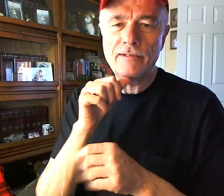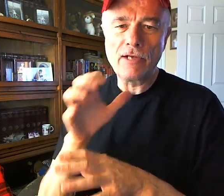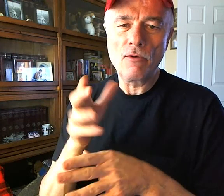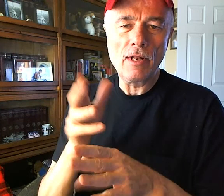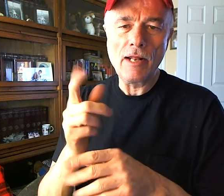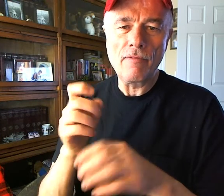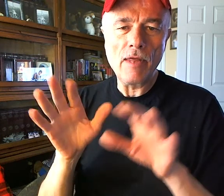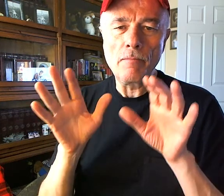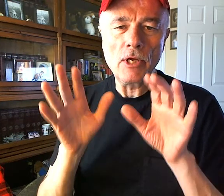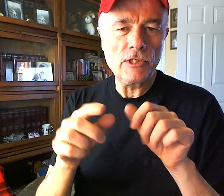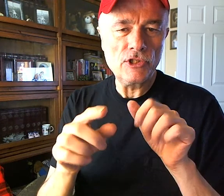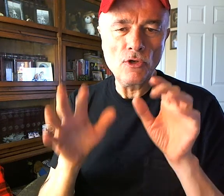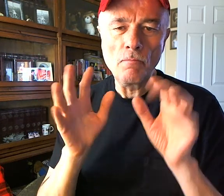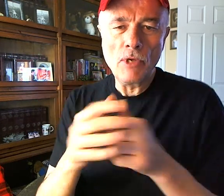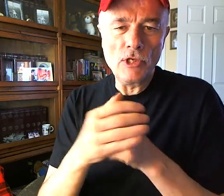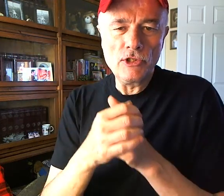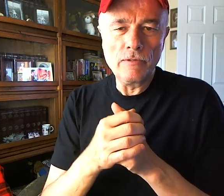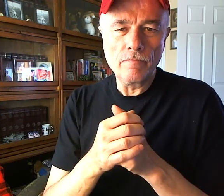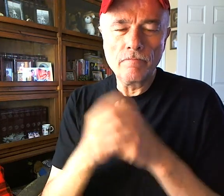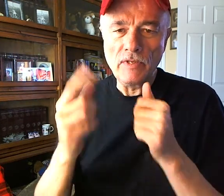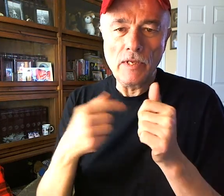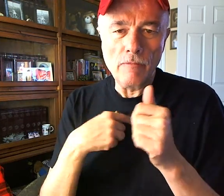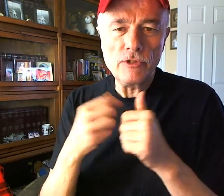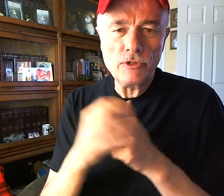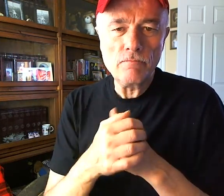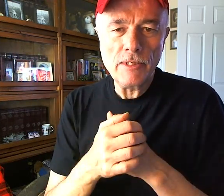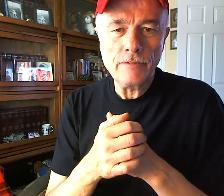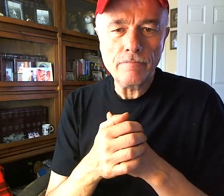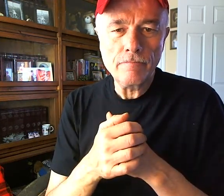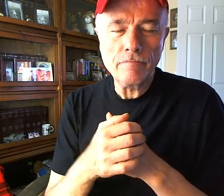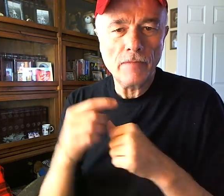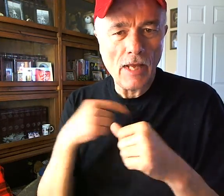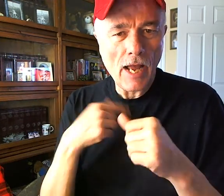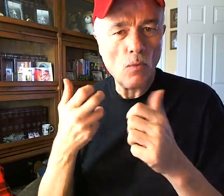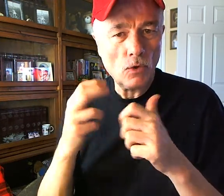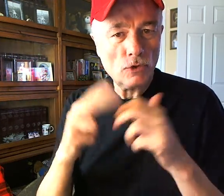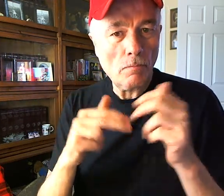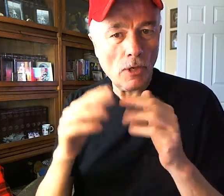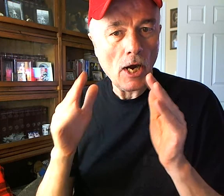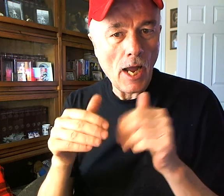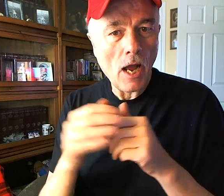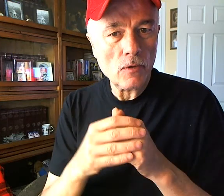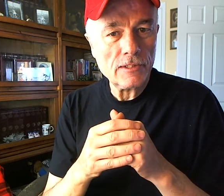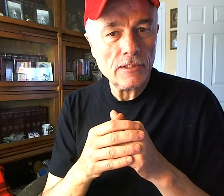Wow, I love the color. It looks good. I was doubtful in the day, but it looks really good in here.